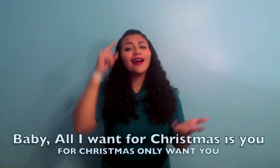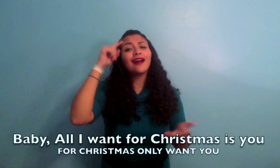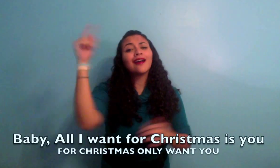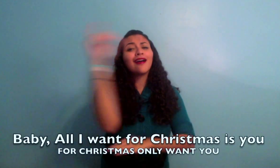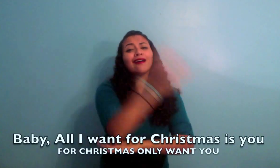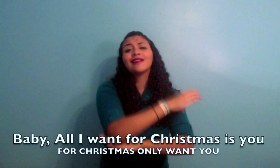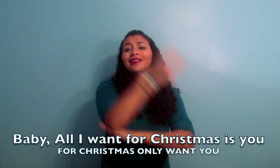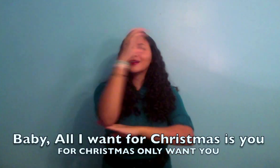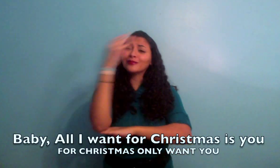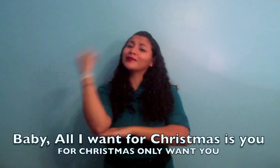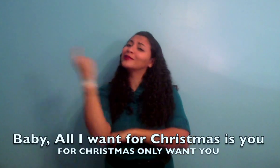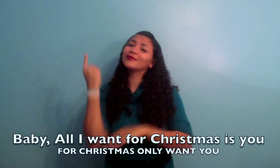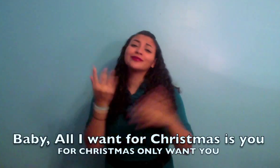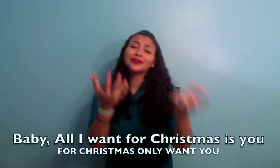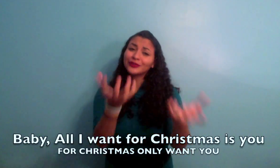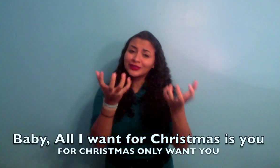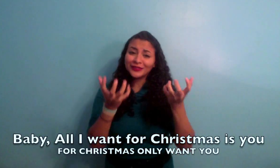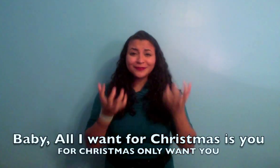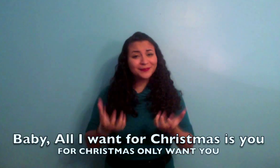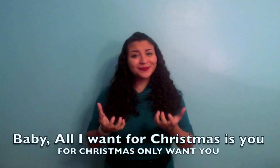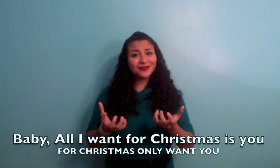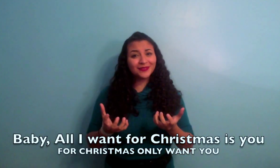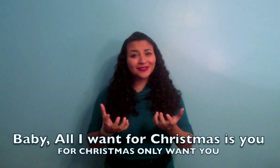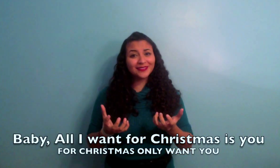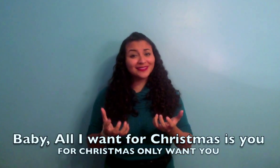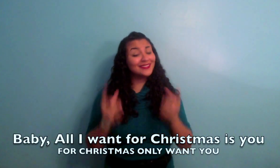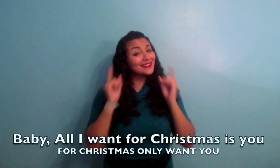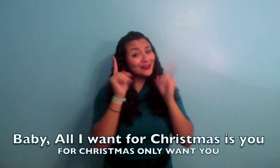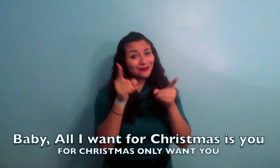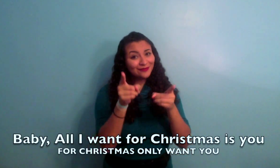All I want for Christmas Is you